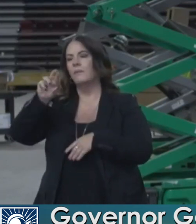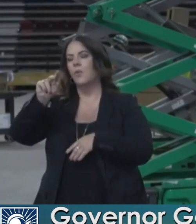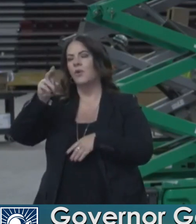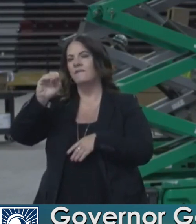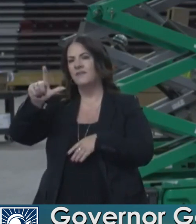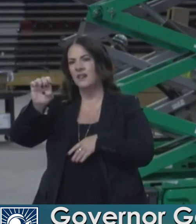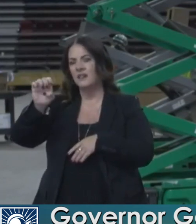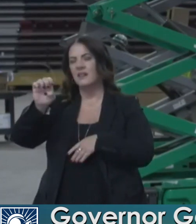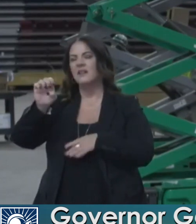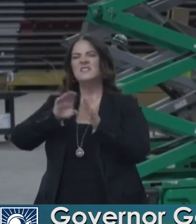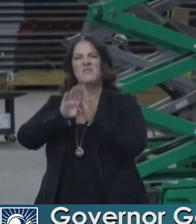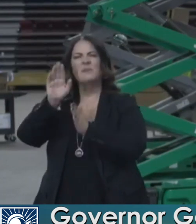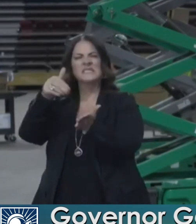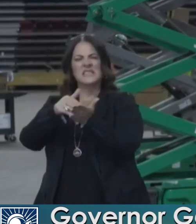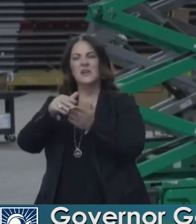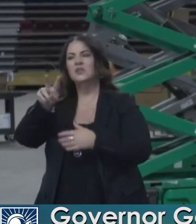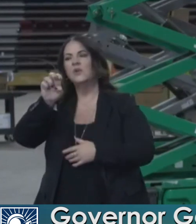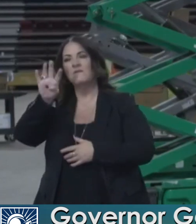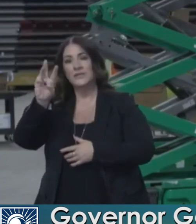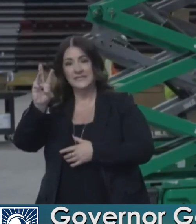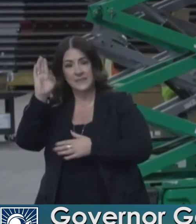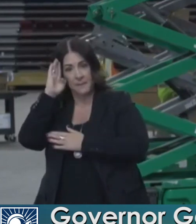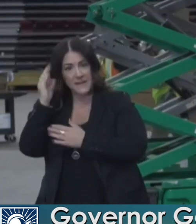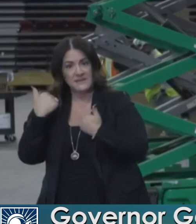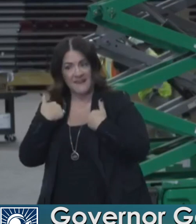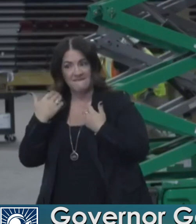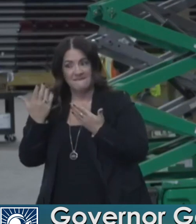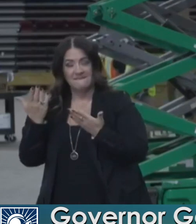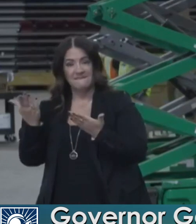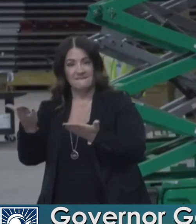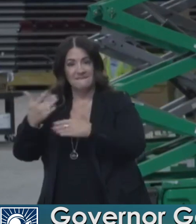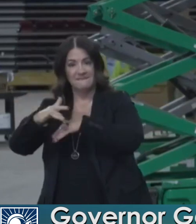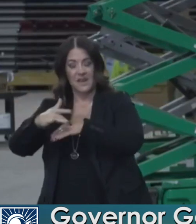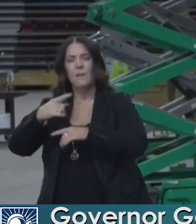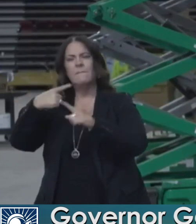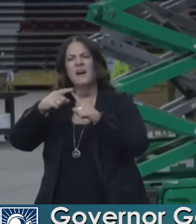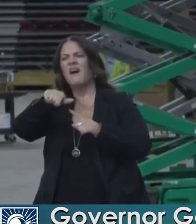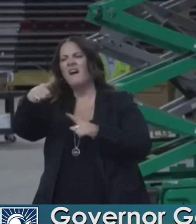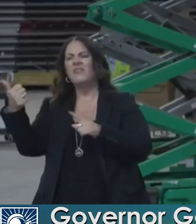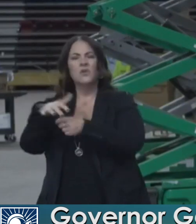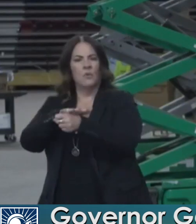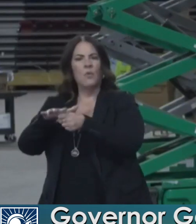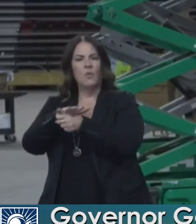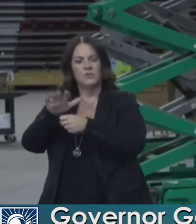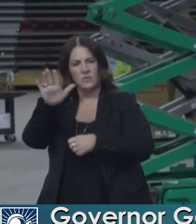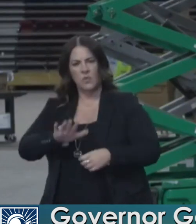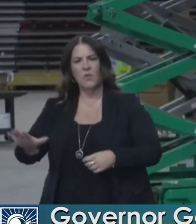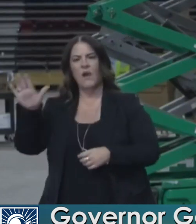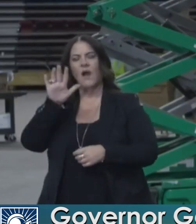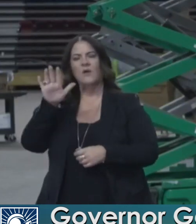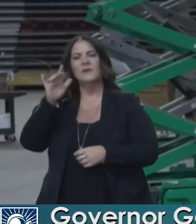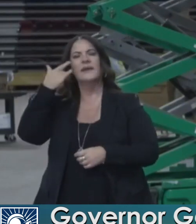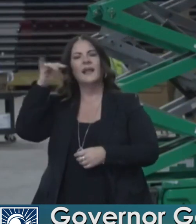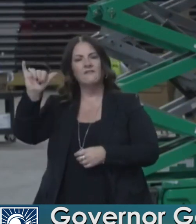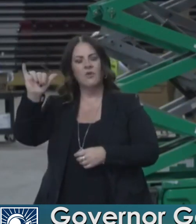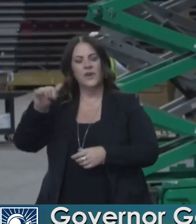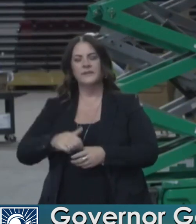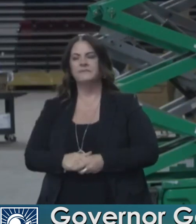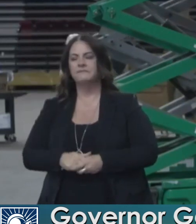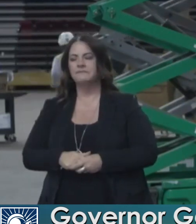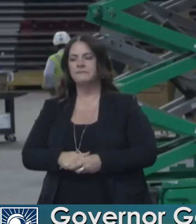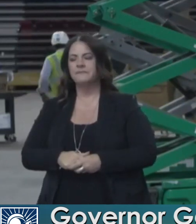Center, 246 beds. We have identified other locations throughout the state of California,